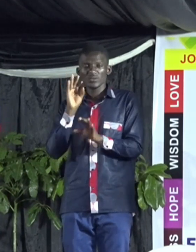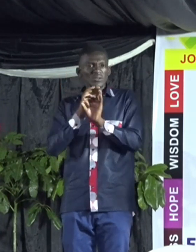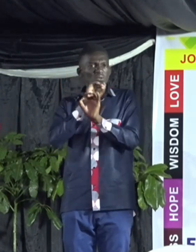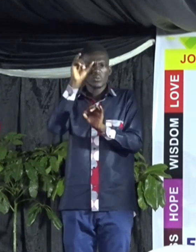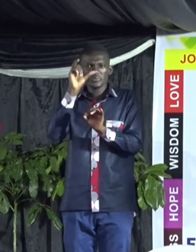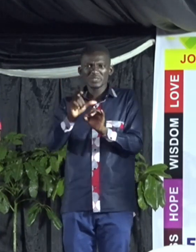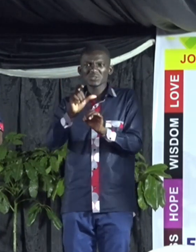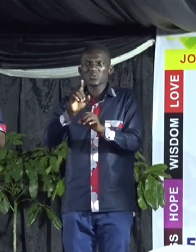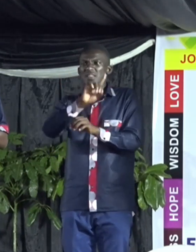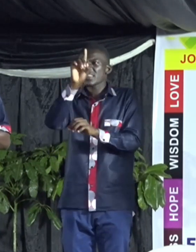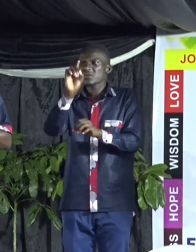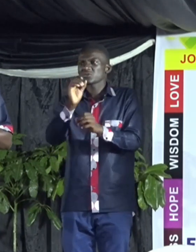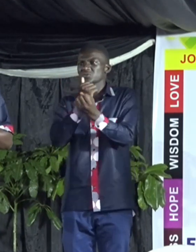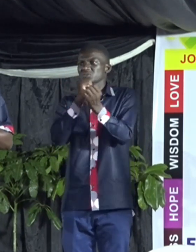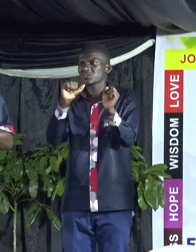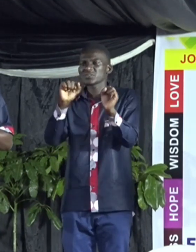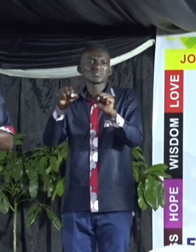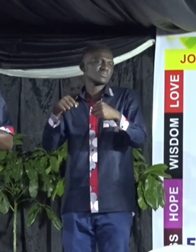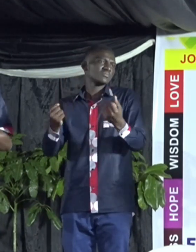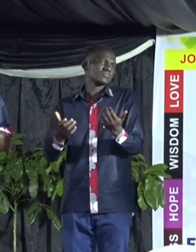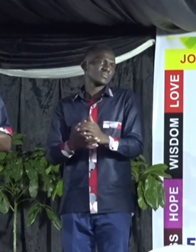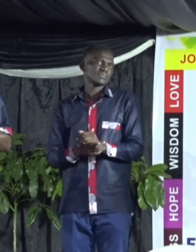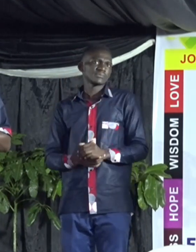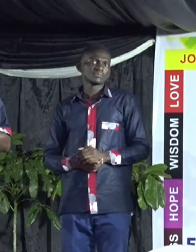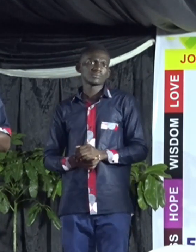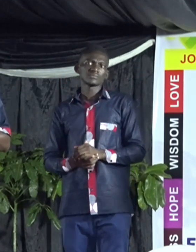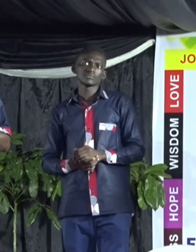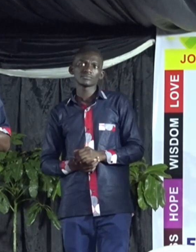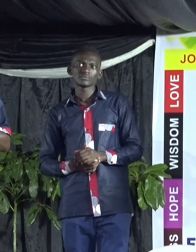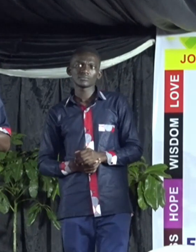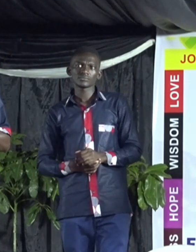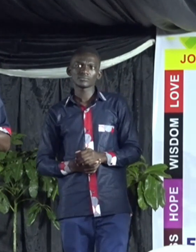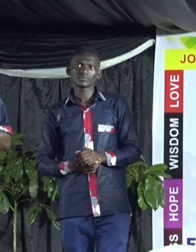to question your salvation. There are people